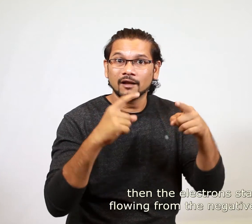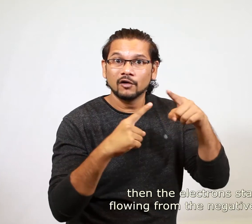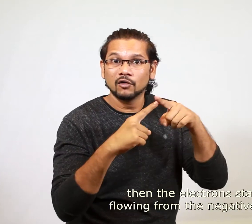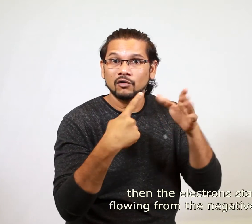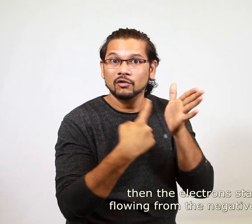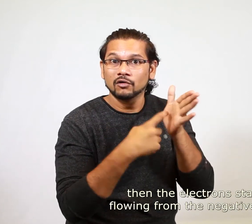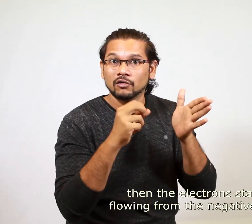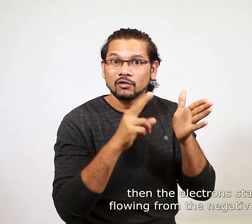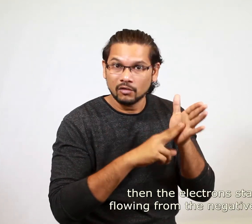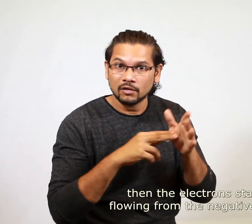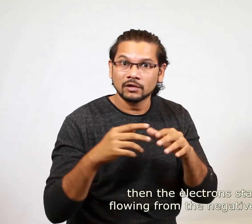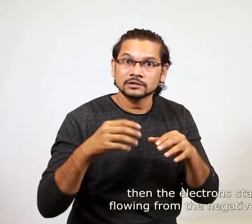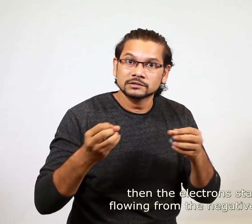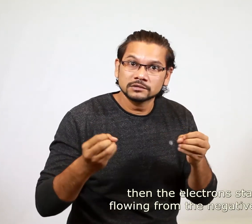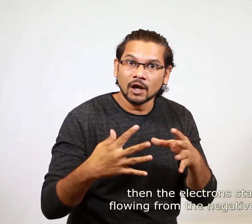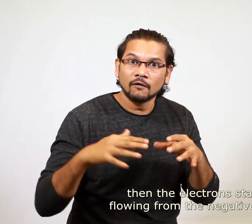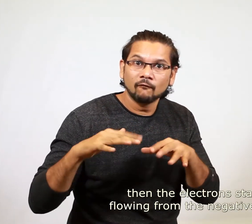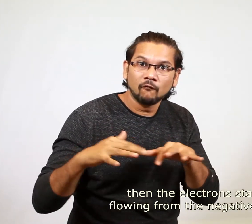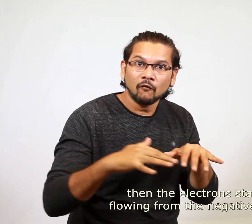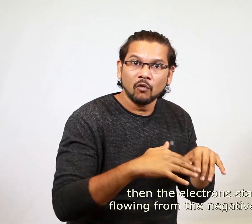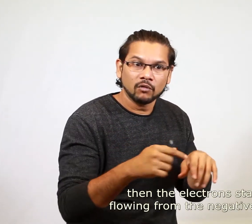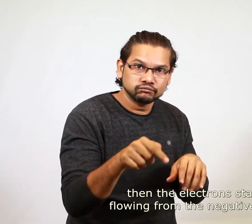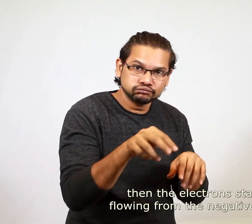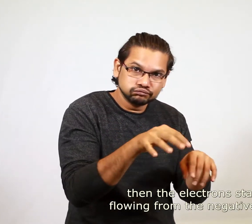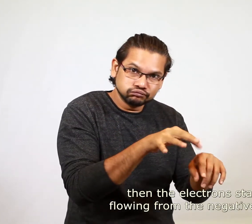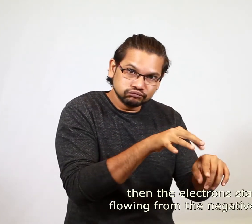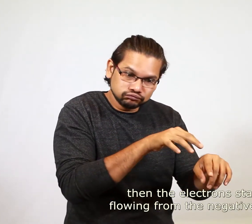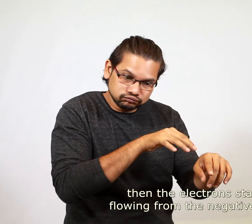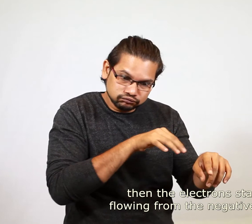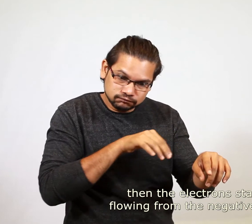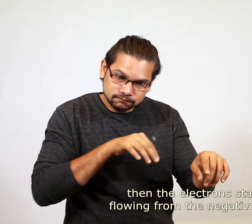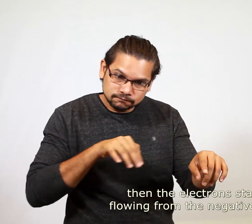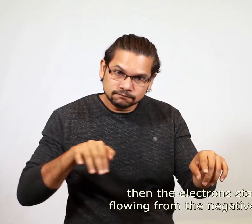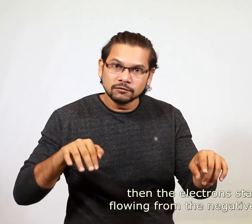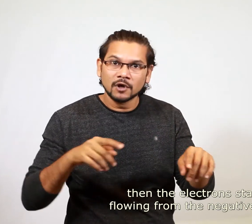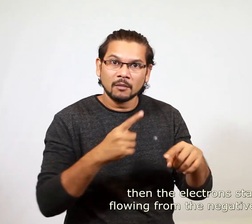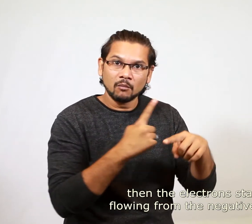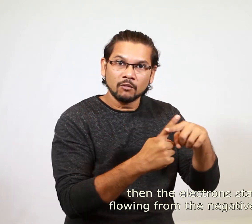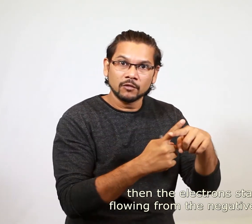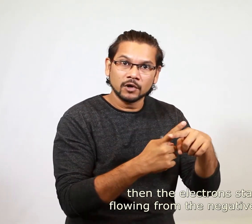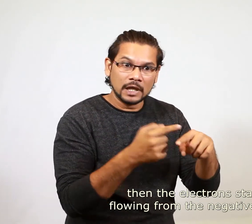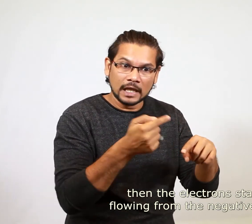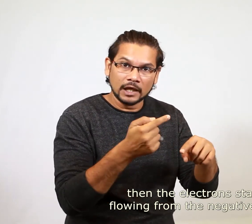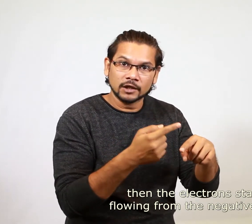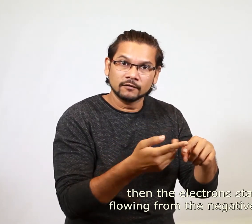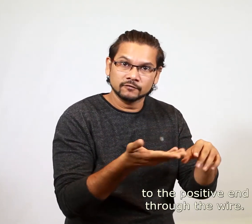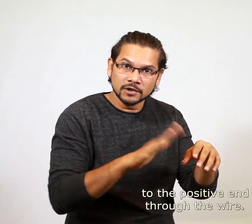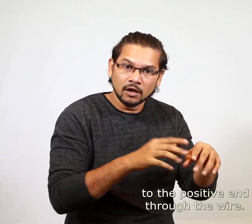then the electrons start flowing from the negative end to the positive end through the